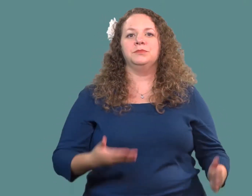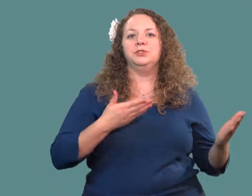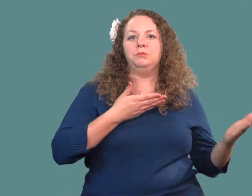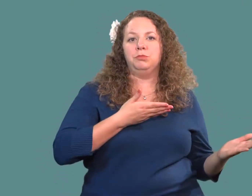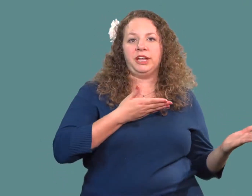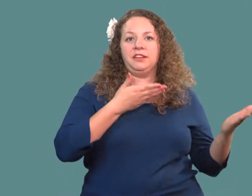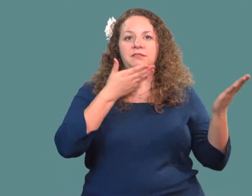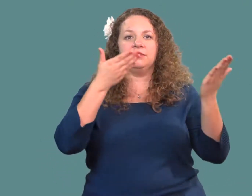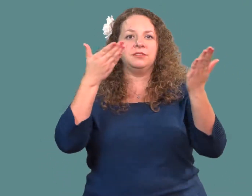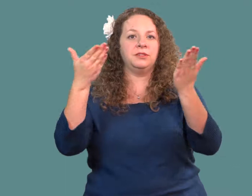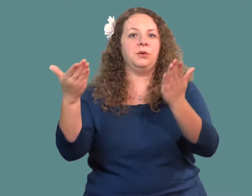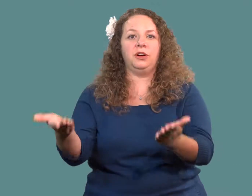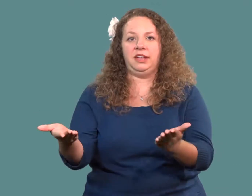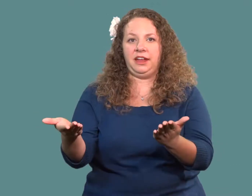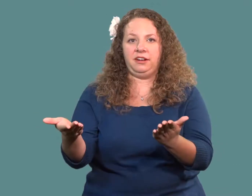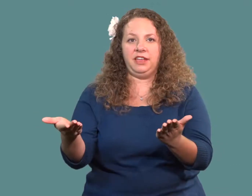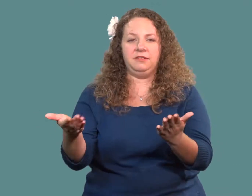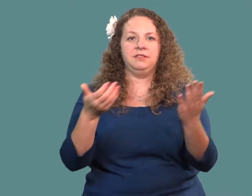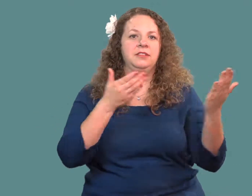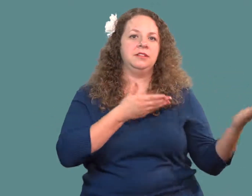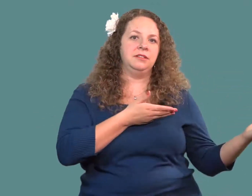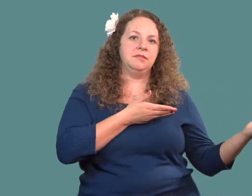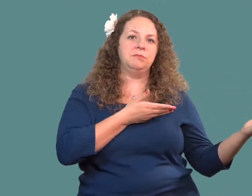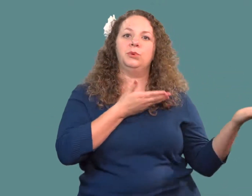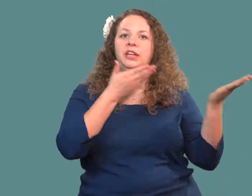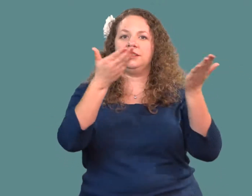To bring or carry. Bring.